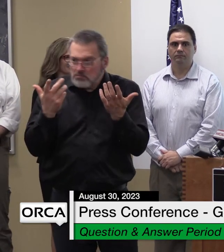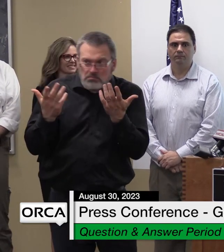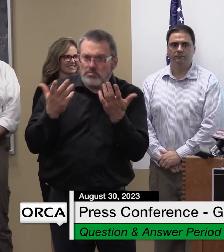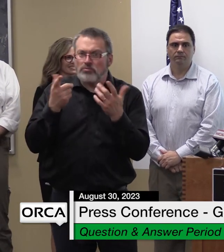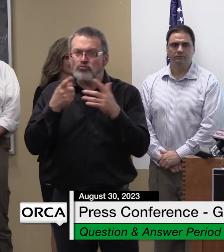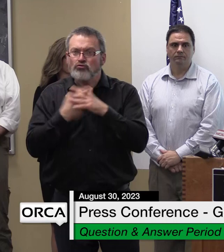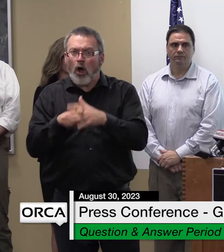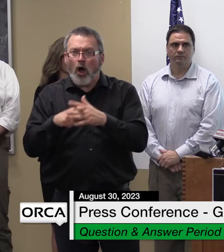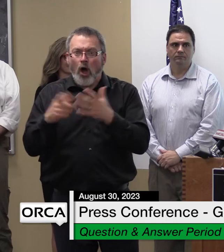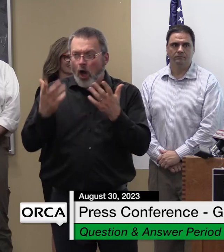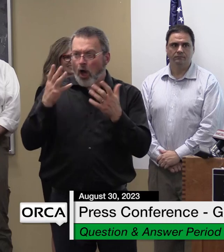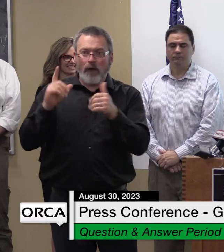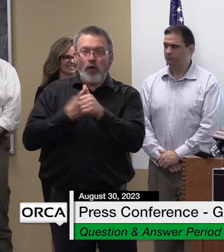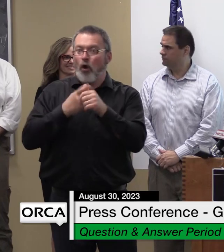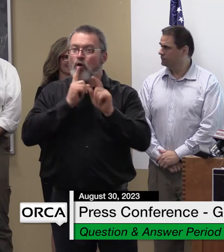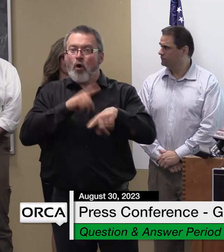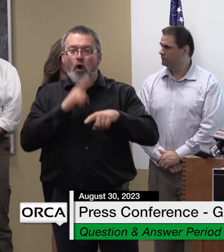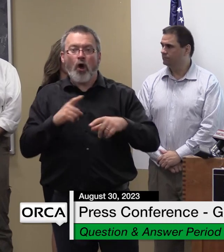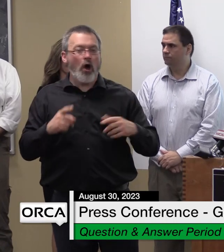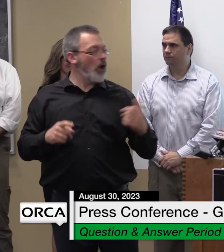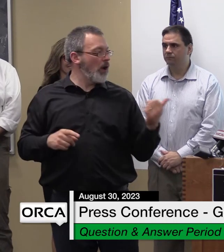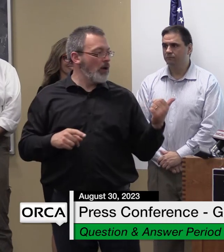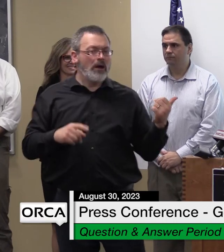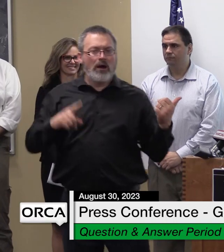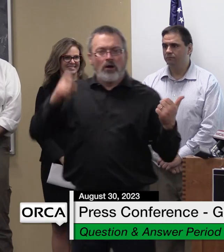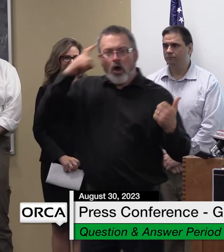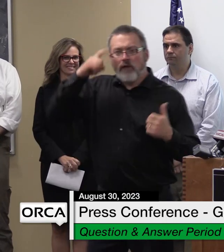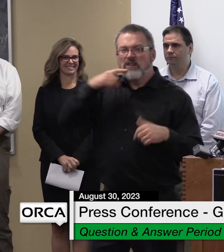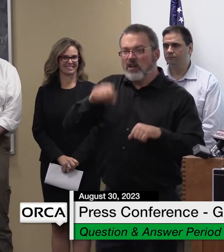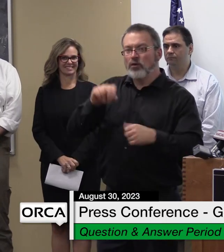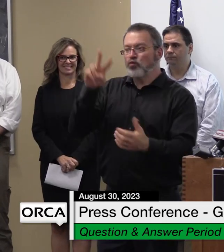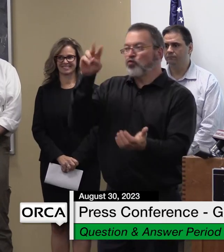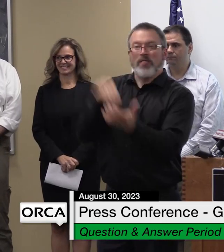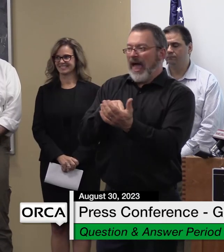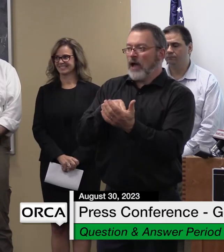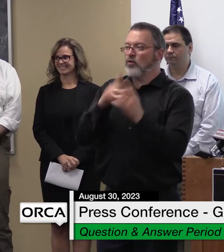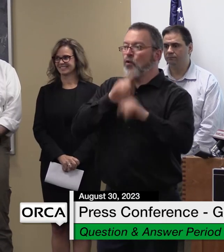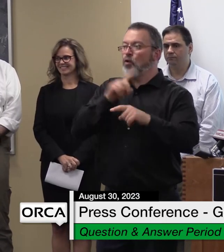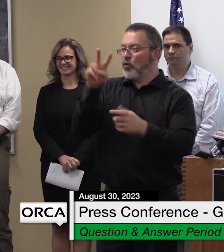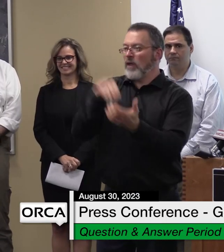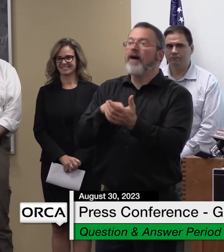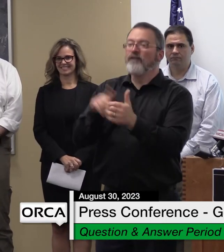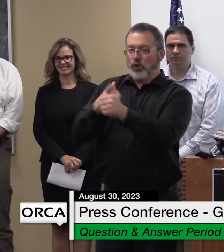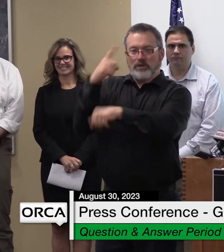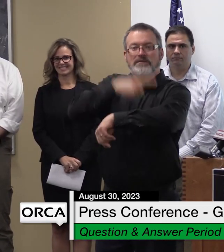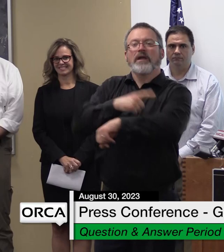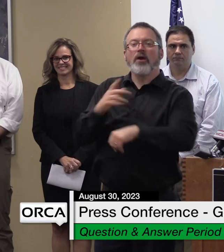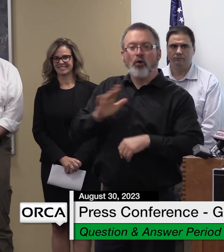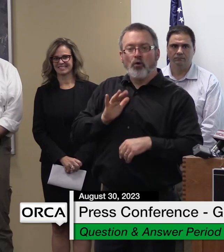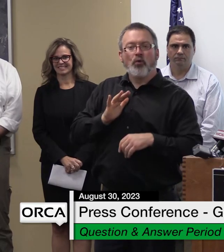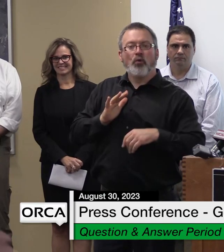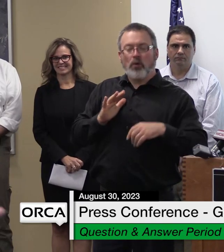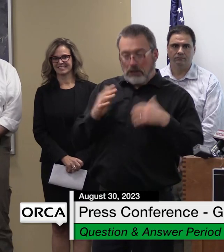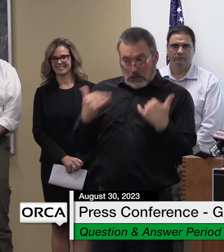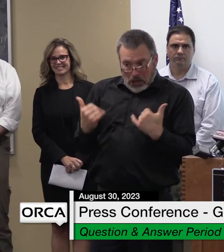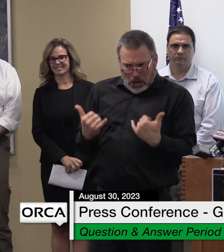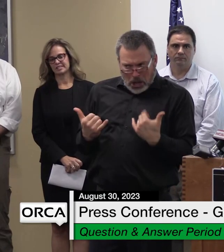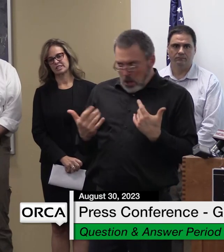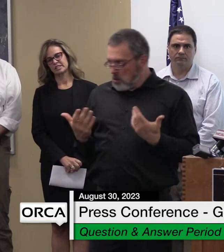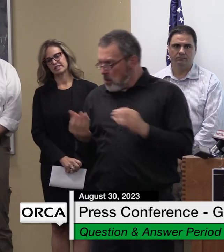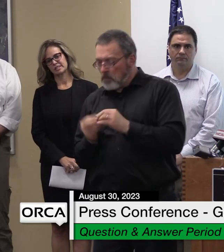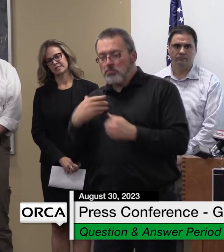significant. I think it was maybe a couple thousand in the first day, so I don't have an up-to-date number, but we can get that. Are you